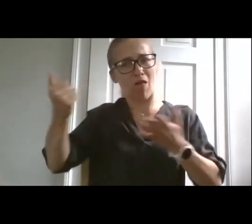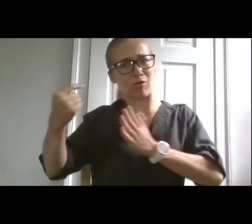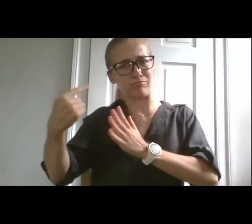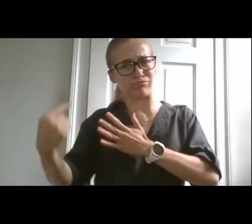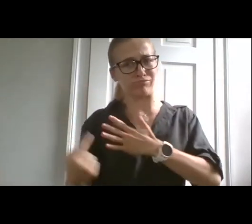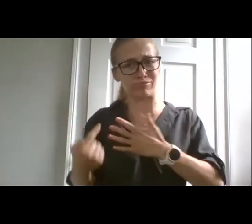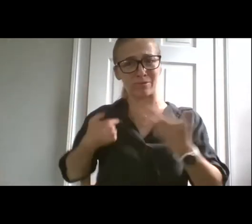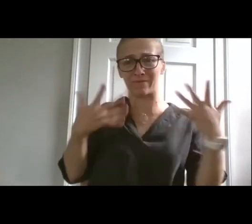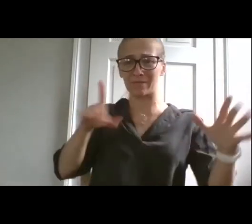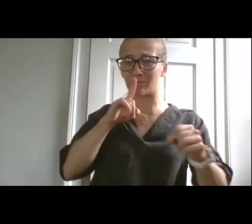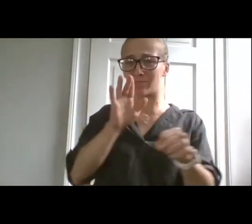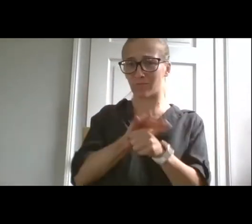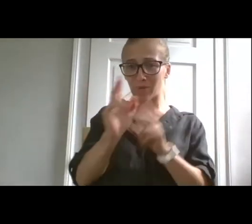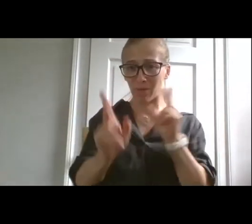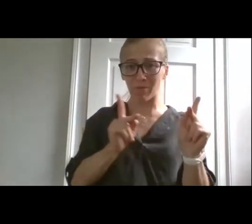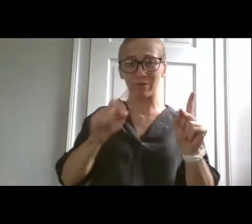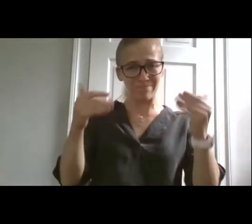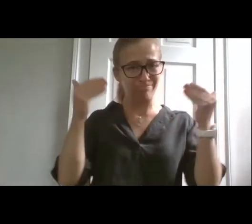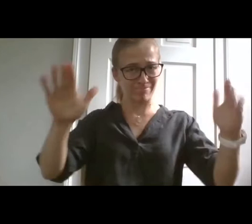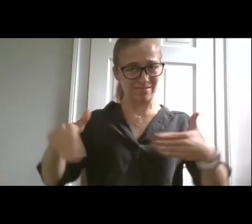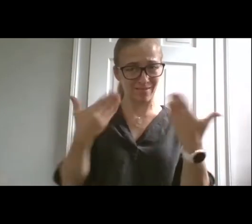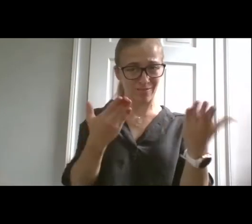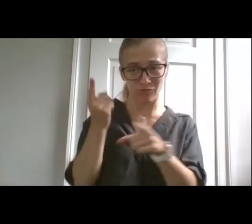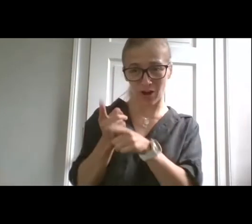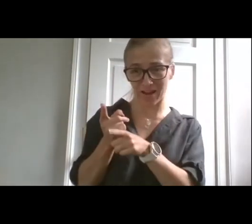the people, we got to give the people what they asked for, right?